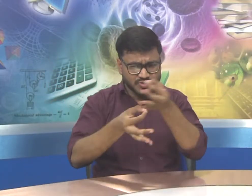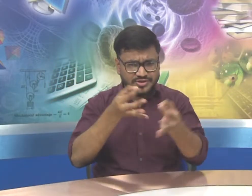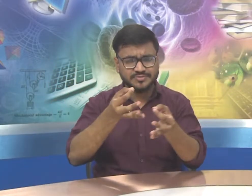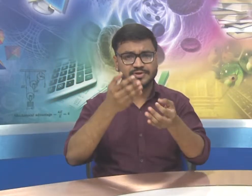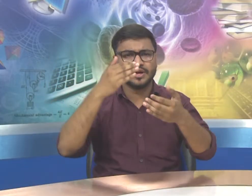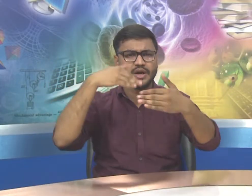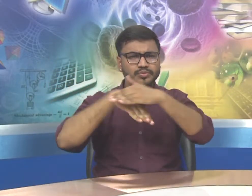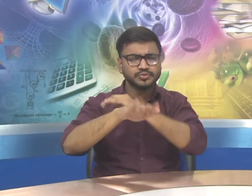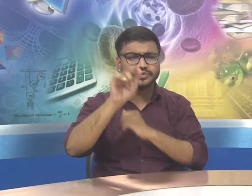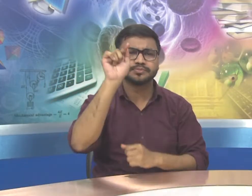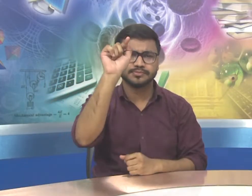Introduction.